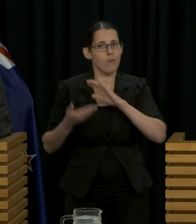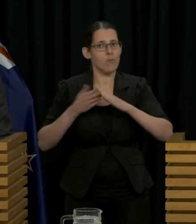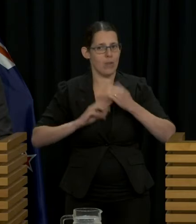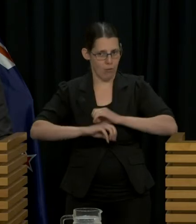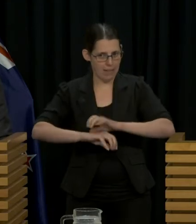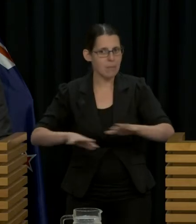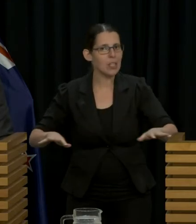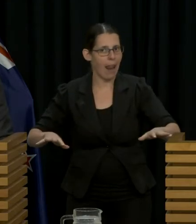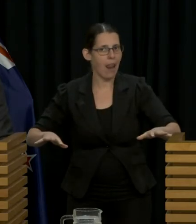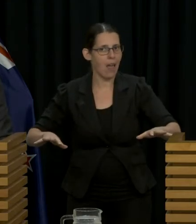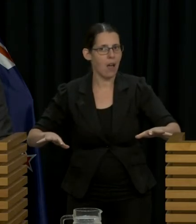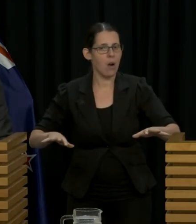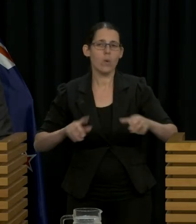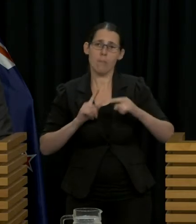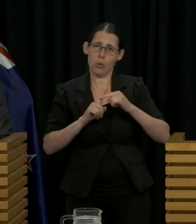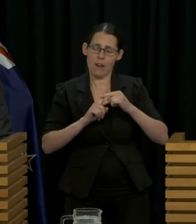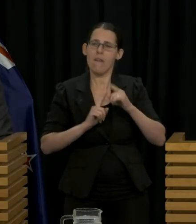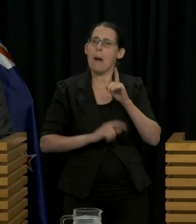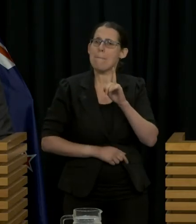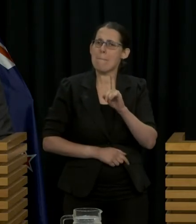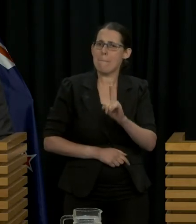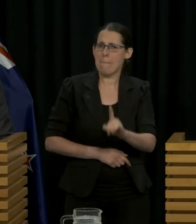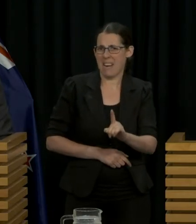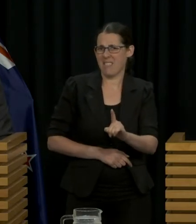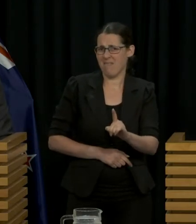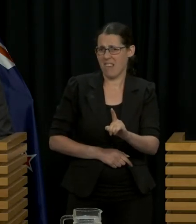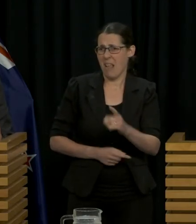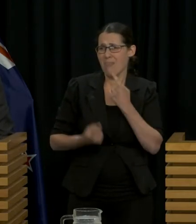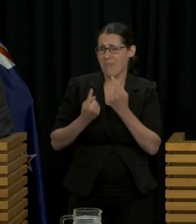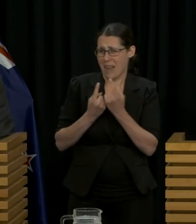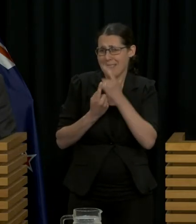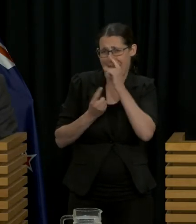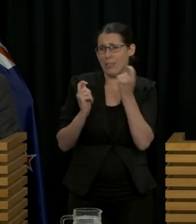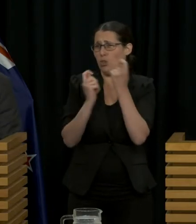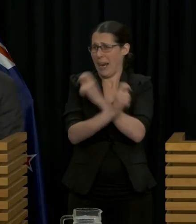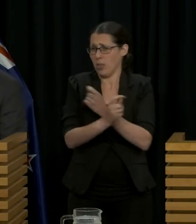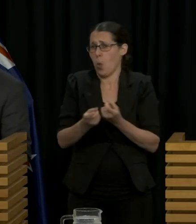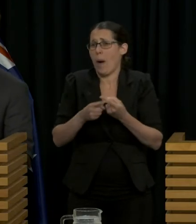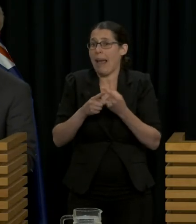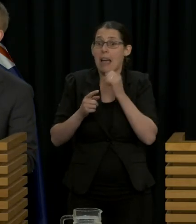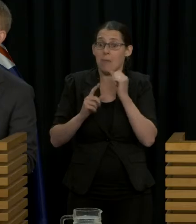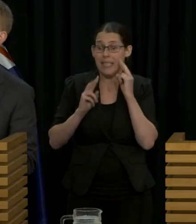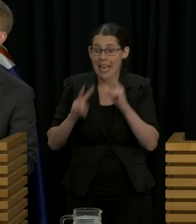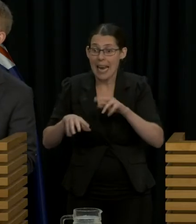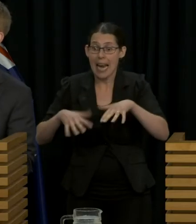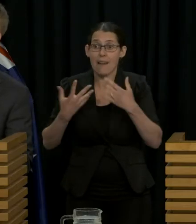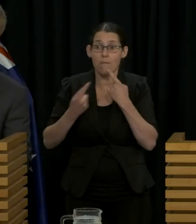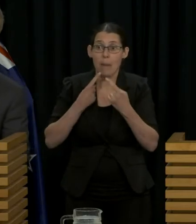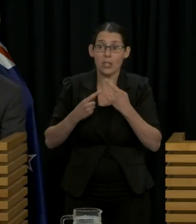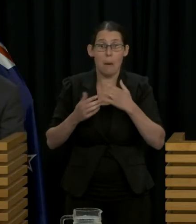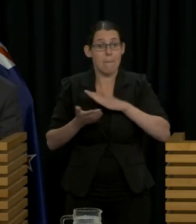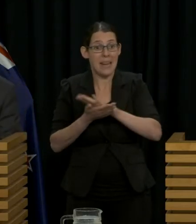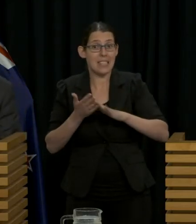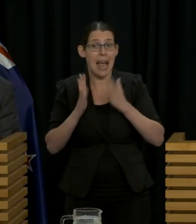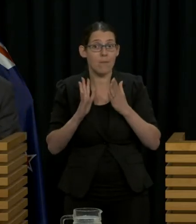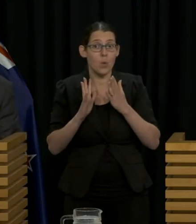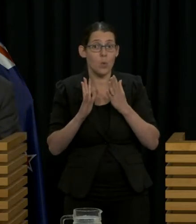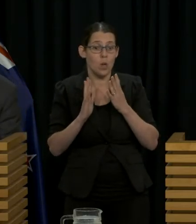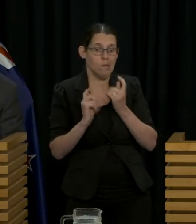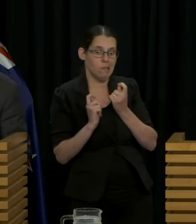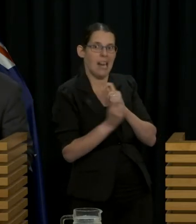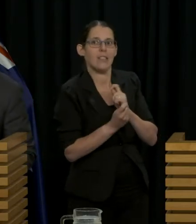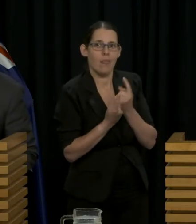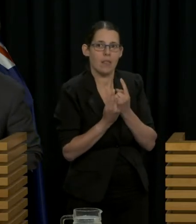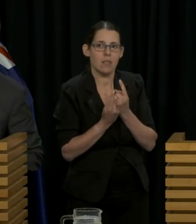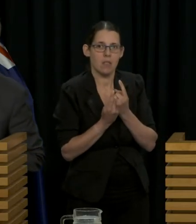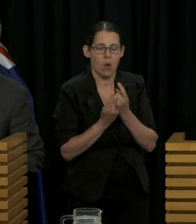again, things can change quickly. If we see information that means we need to respond, then of course we will do that. I'll do one more sweep of the room, and this time I'll start over this side.